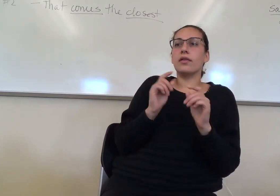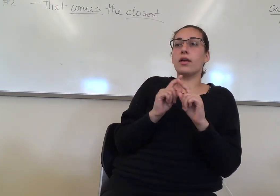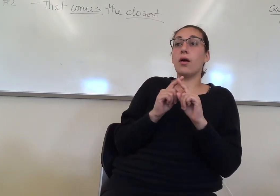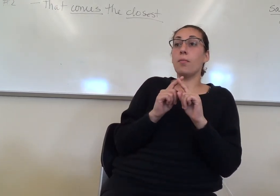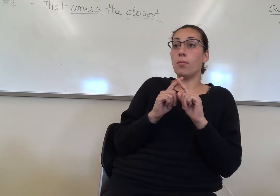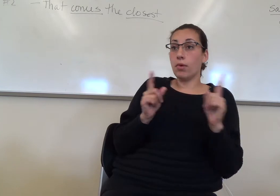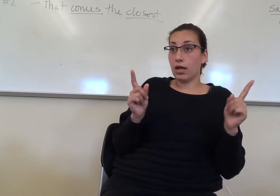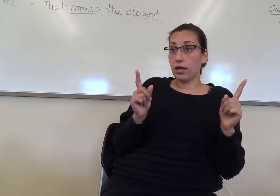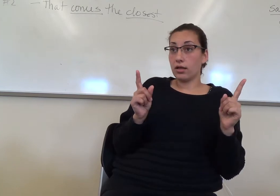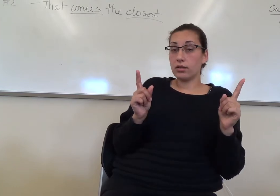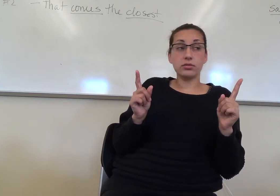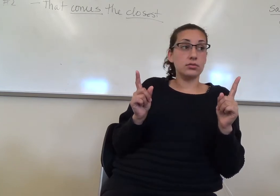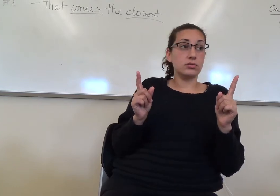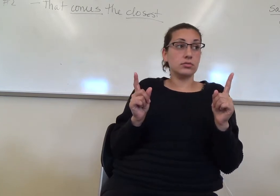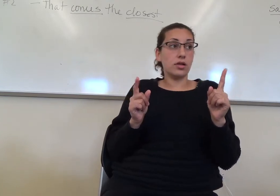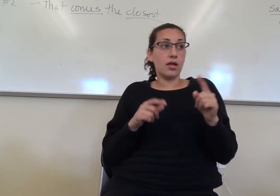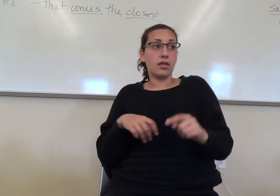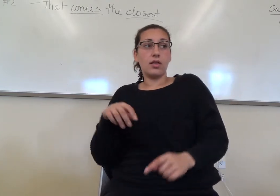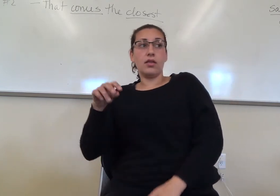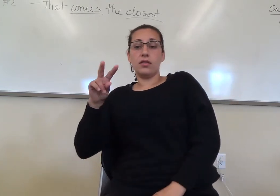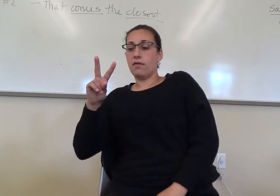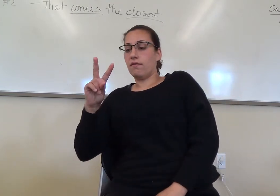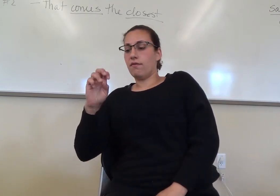The veterans of Pearl Harbor,